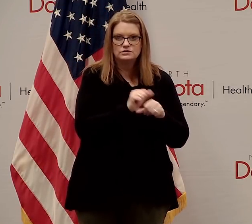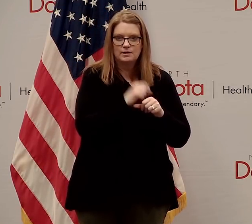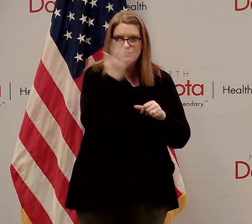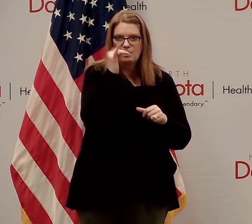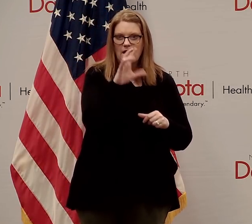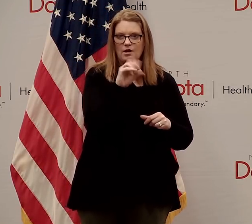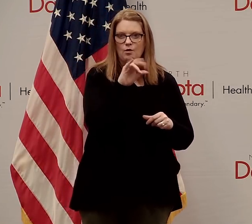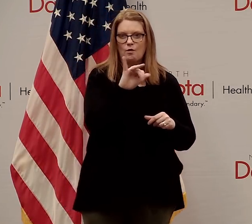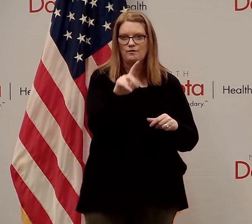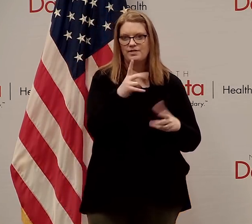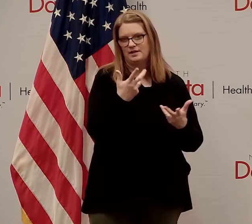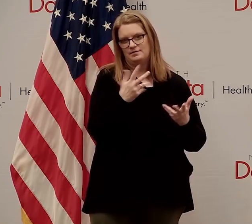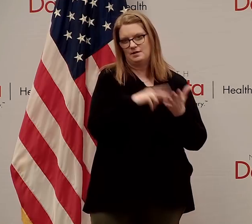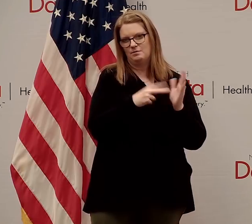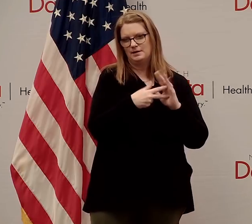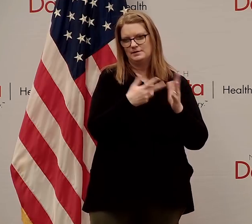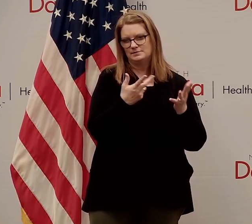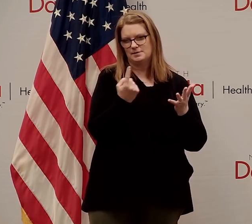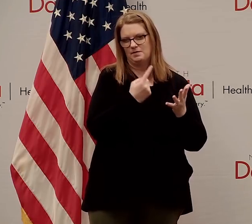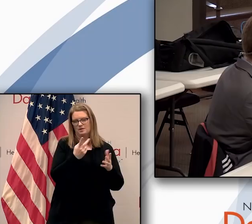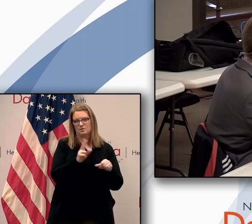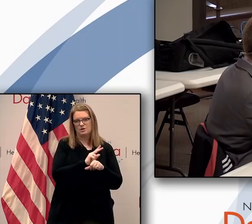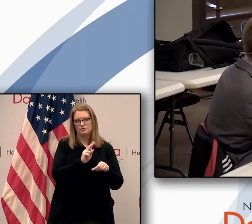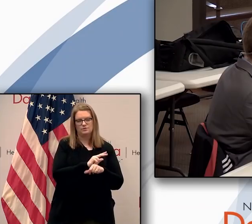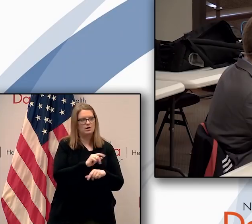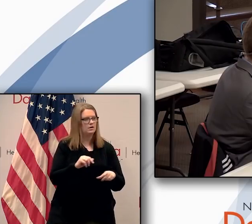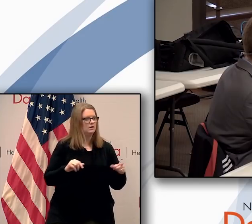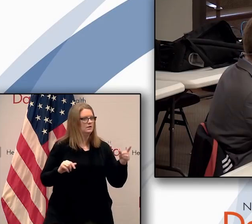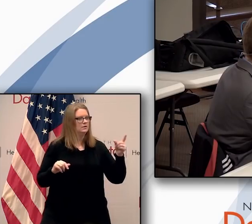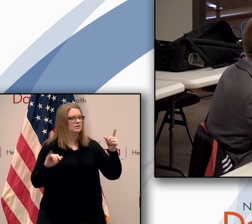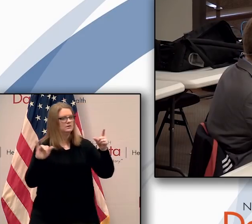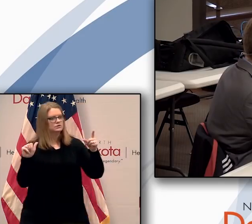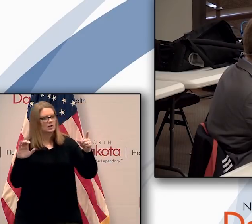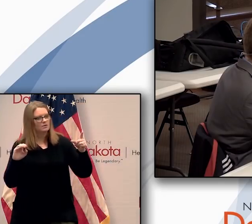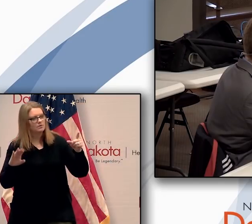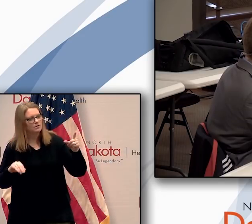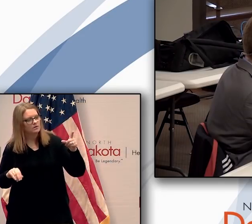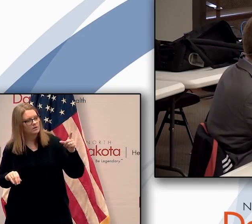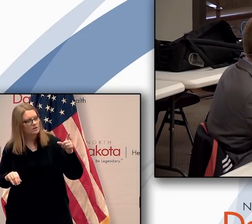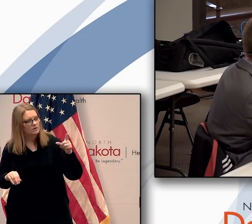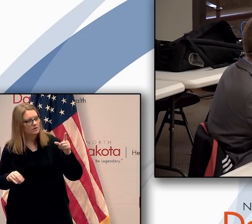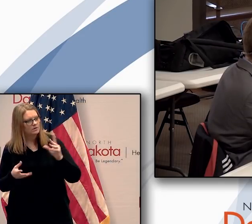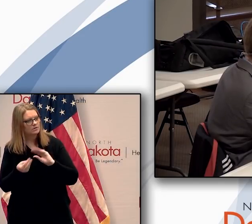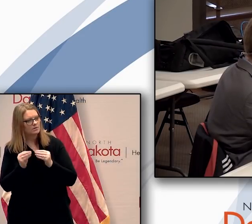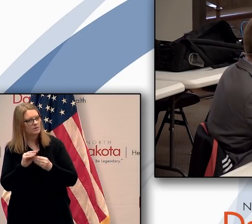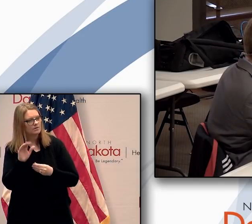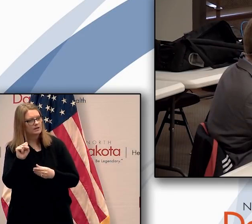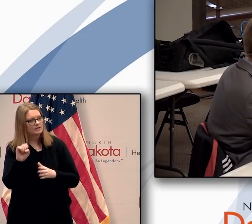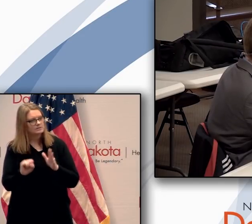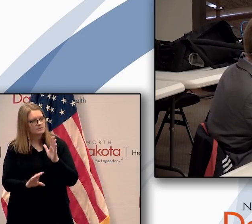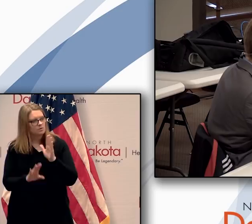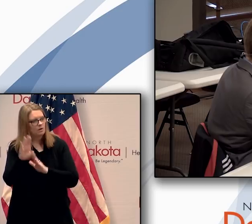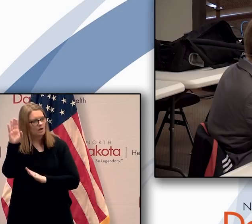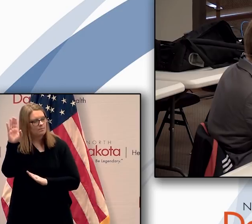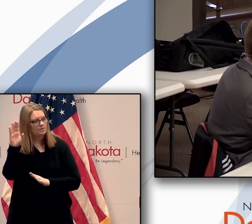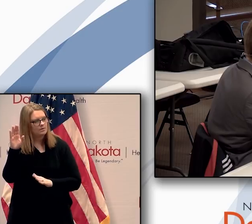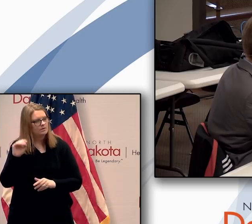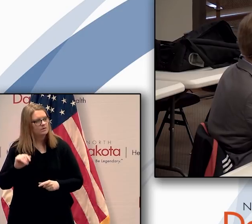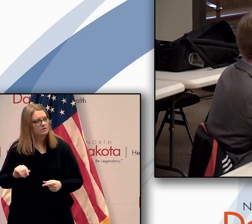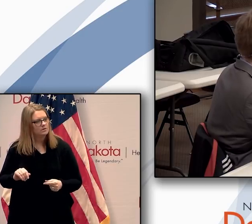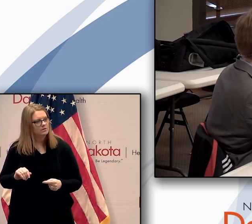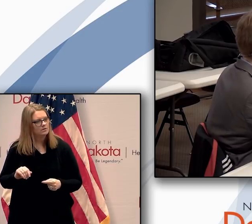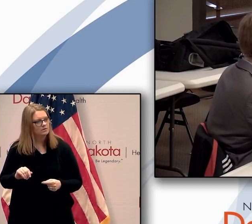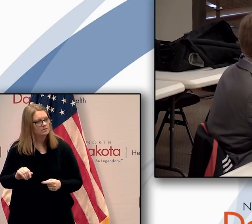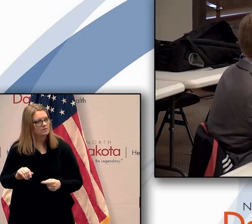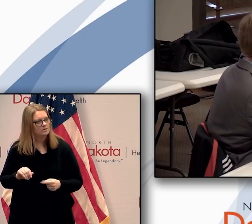Jacob? Governor, in reference to the numbers going up and the number of cases, you said that this is the hardest point